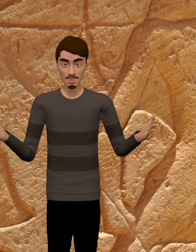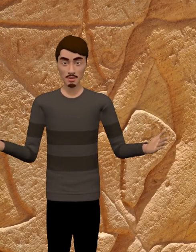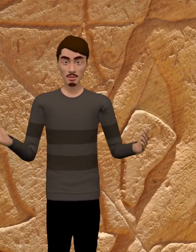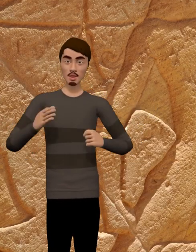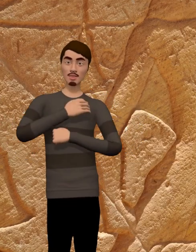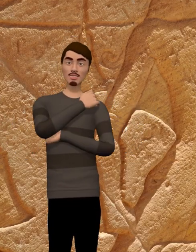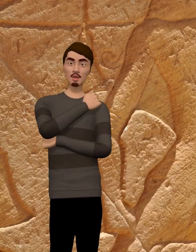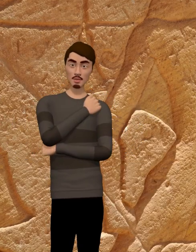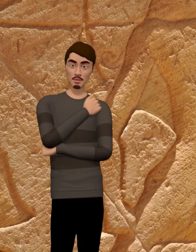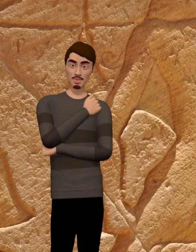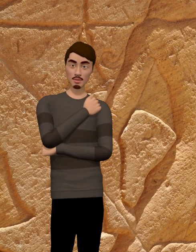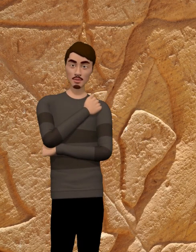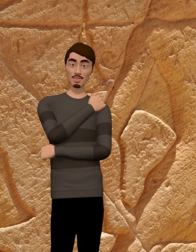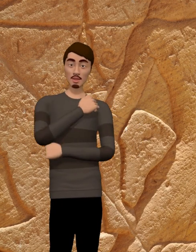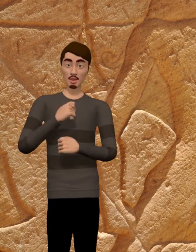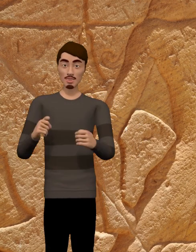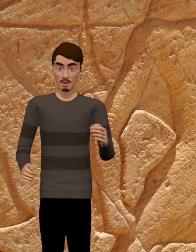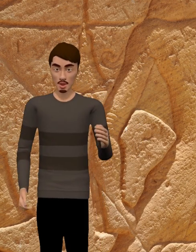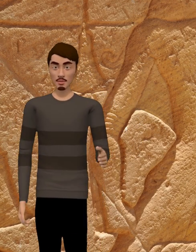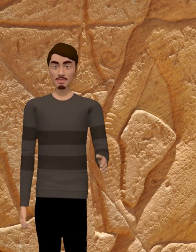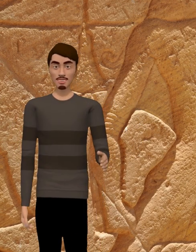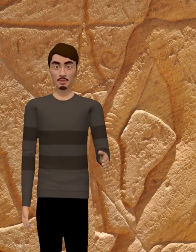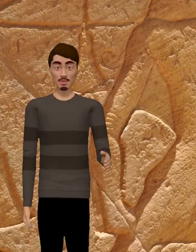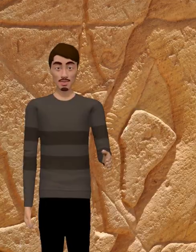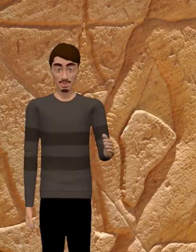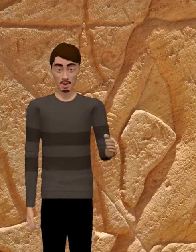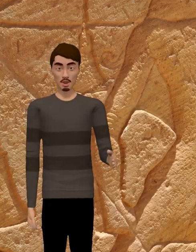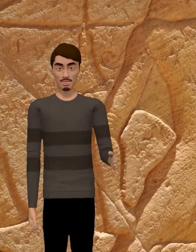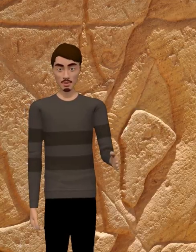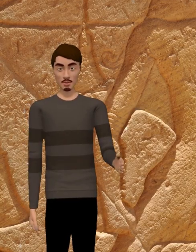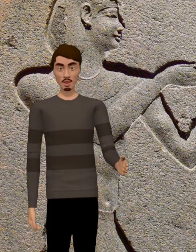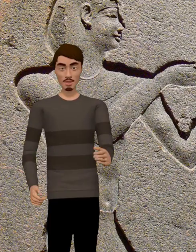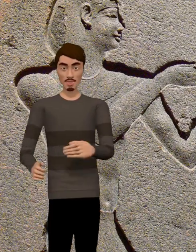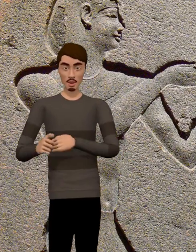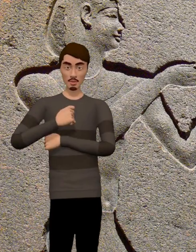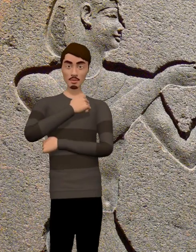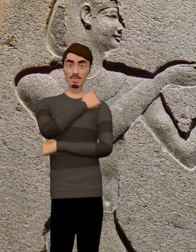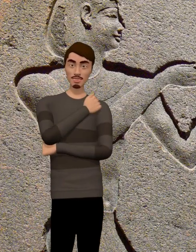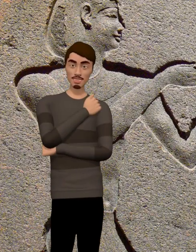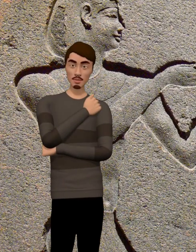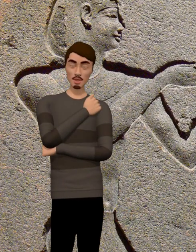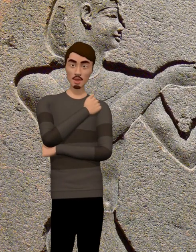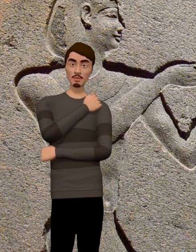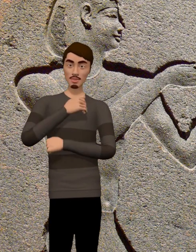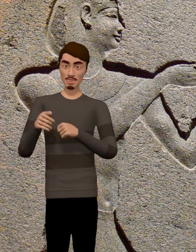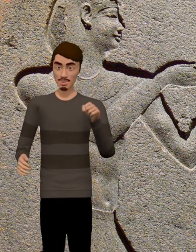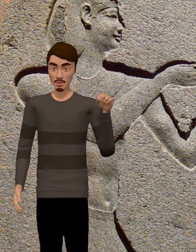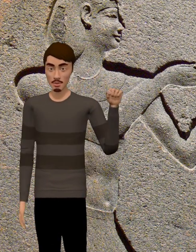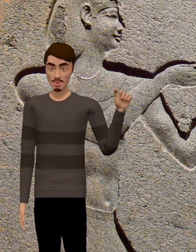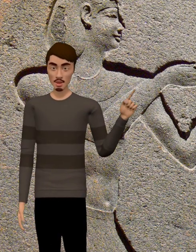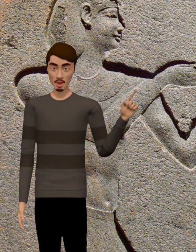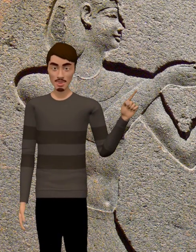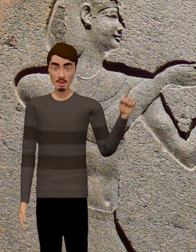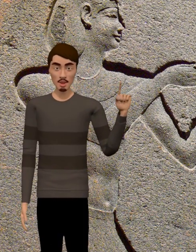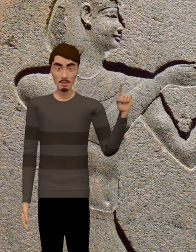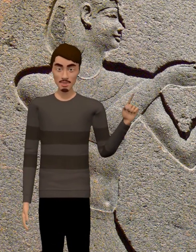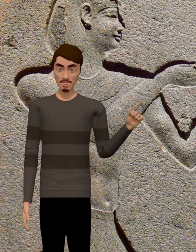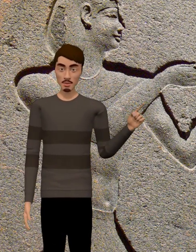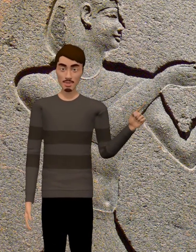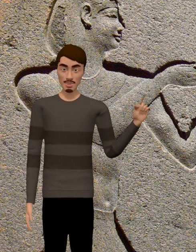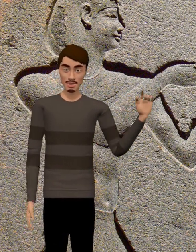through imaginative images of which we do not always understand the meaning, was of fundamental importance also for subsequent